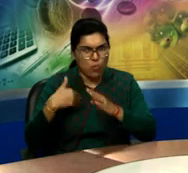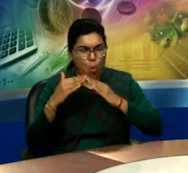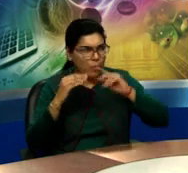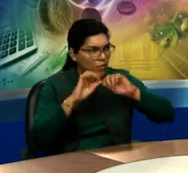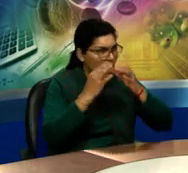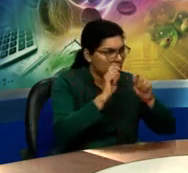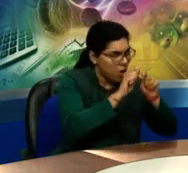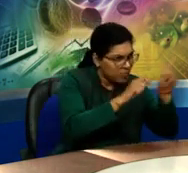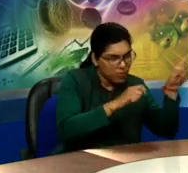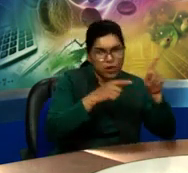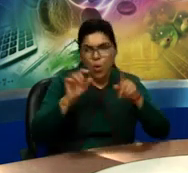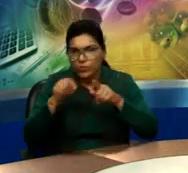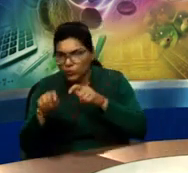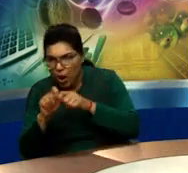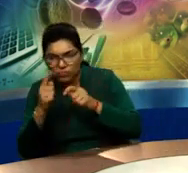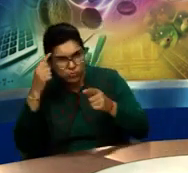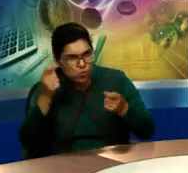then it would automatically lead to the